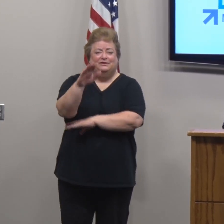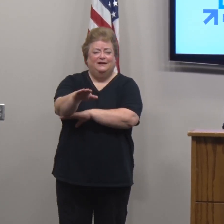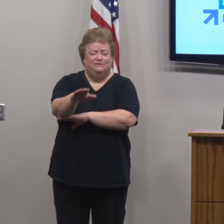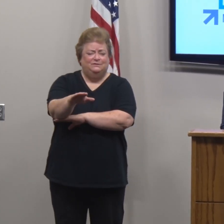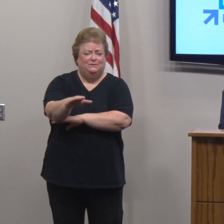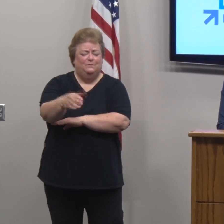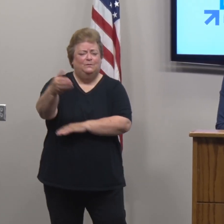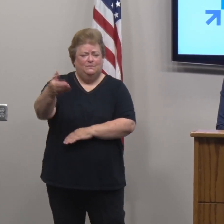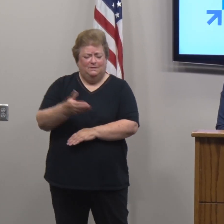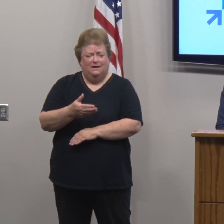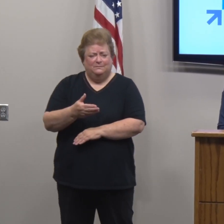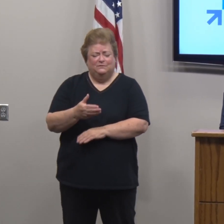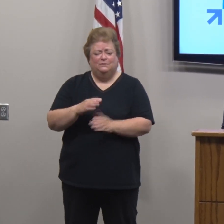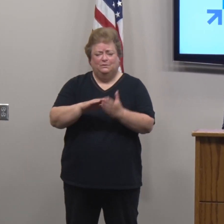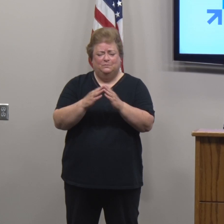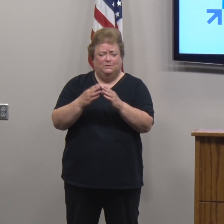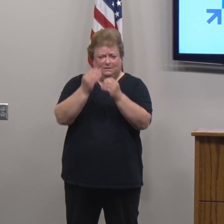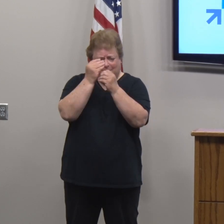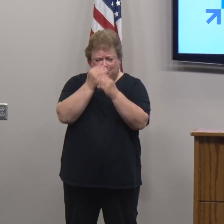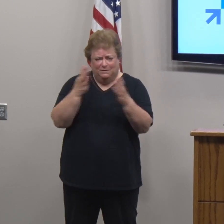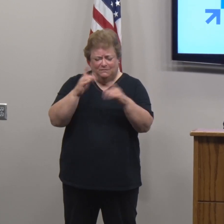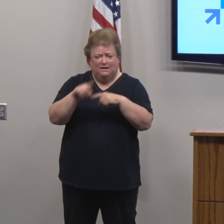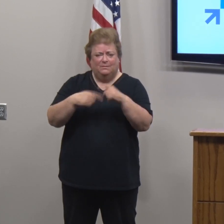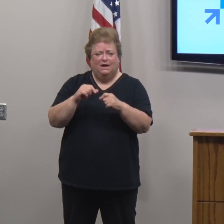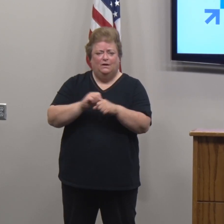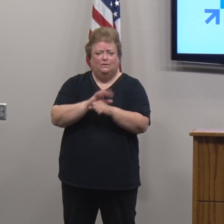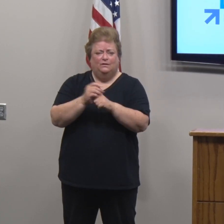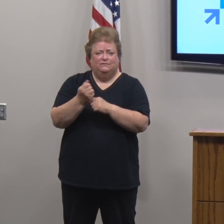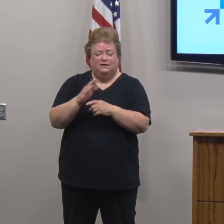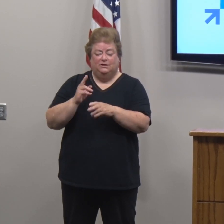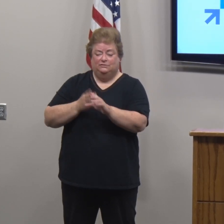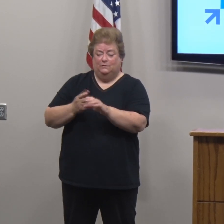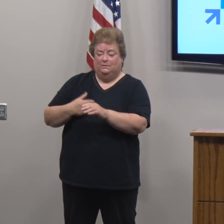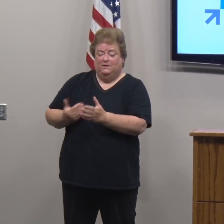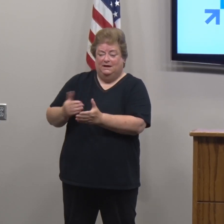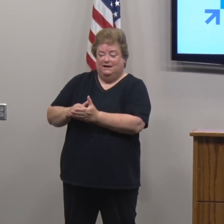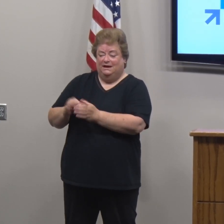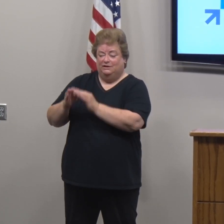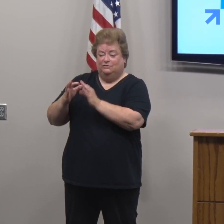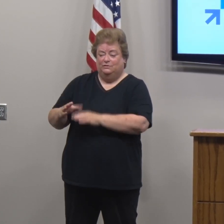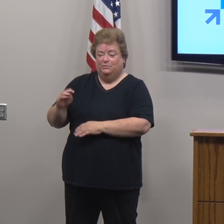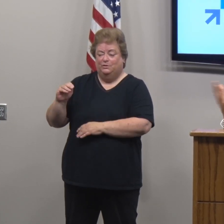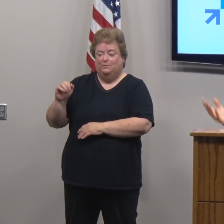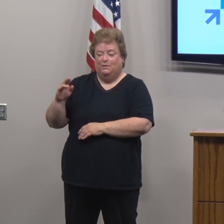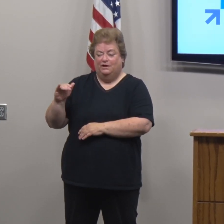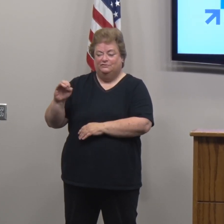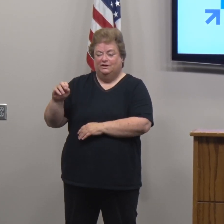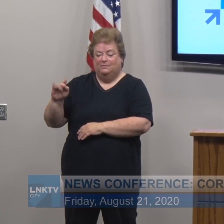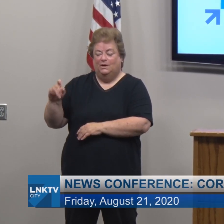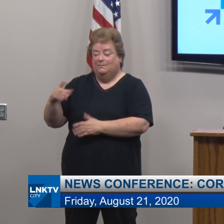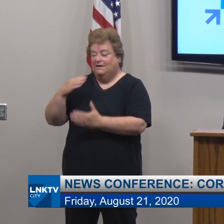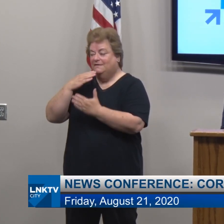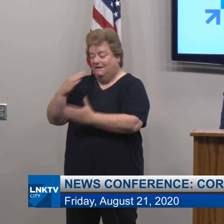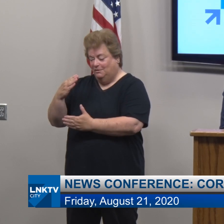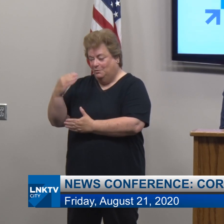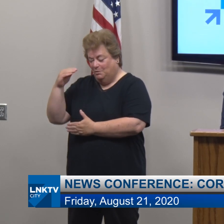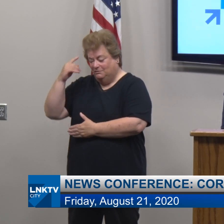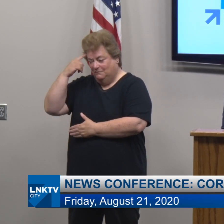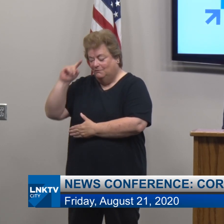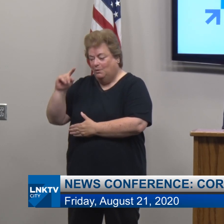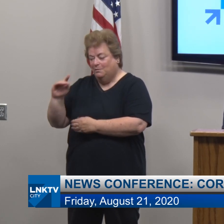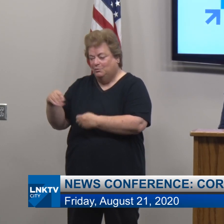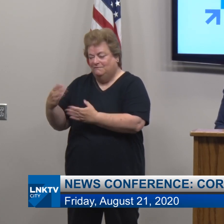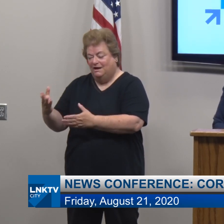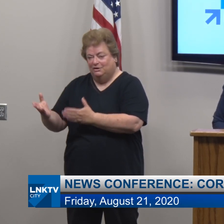And welcome to this community briefing on COVID-19. Joining me once again today is interpreter Margie Propp, and thank you, Margie, for being here to provide